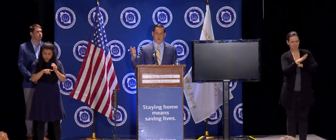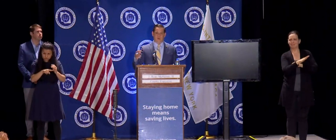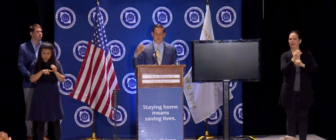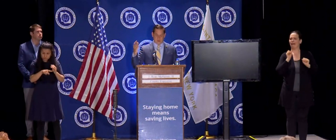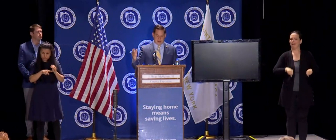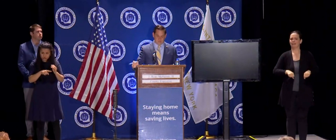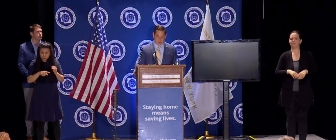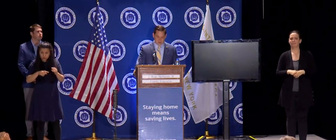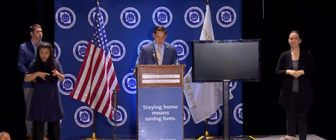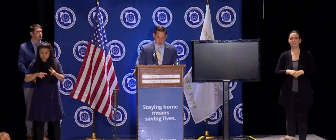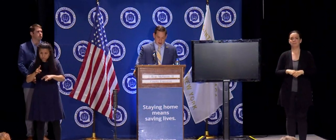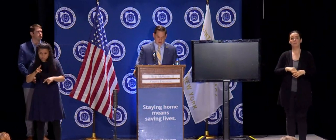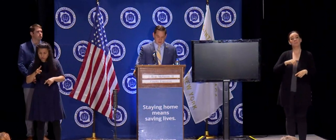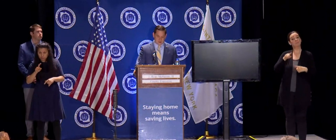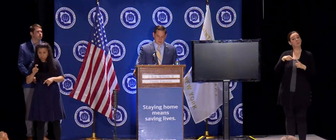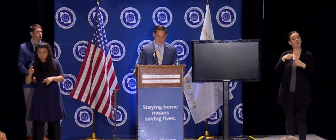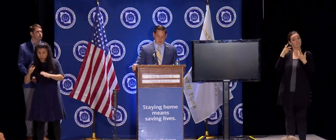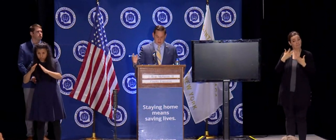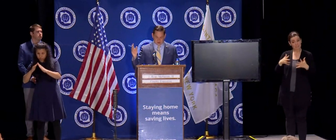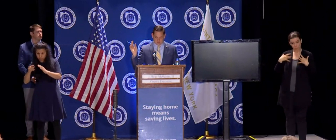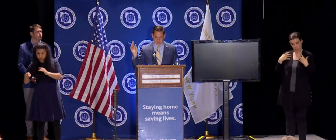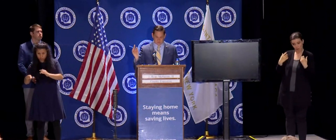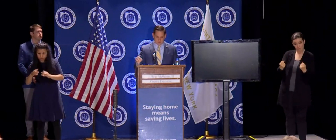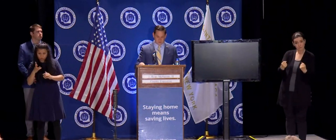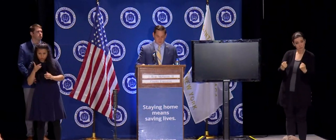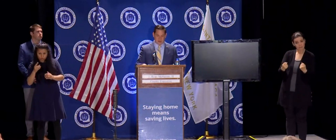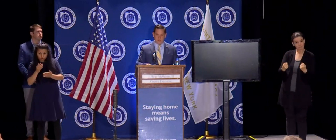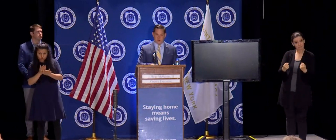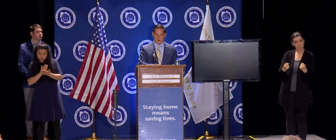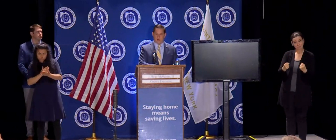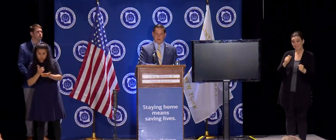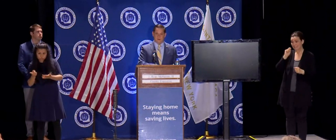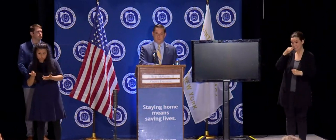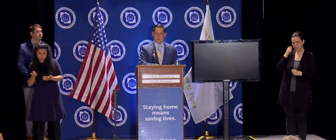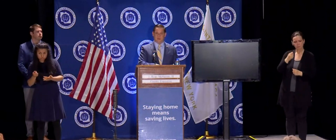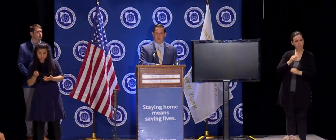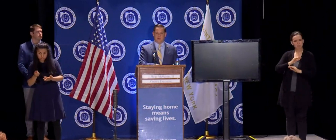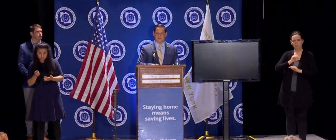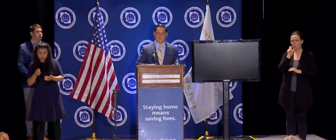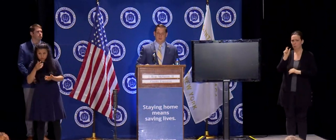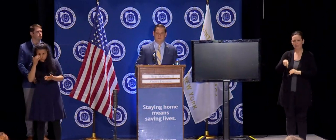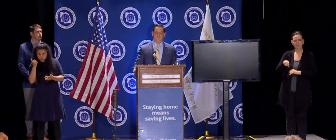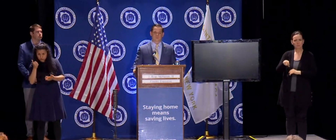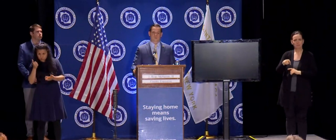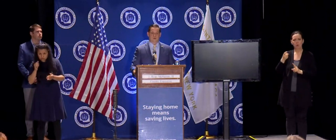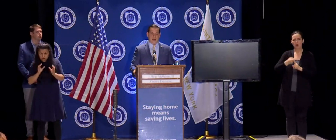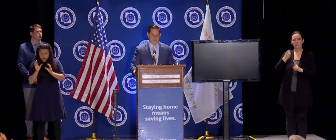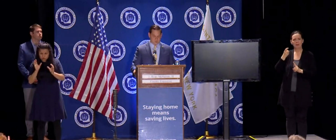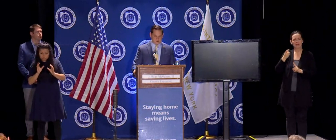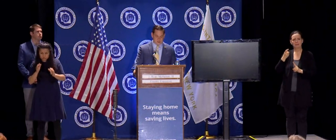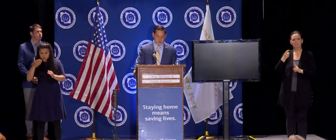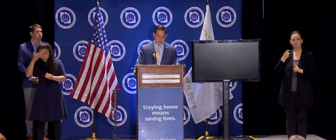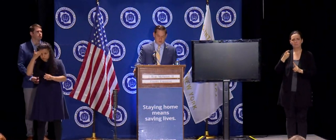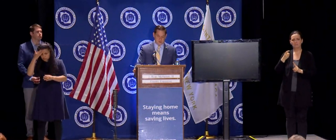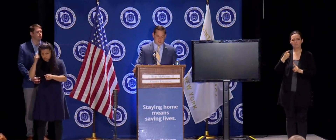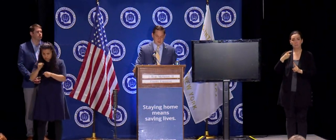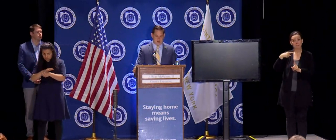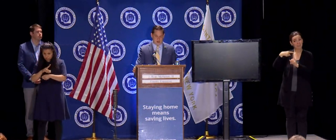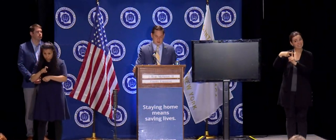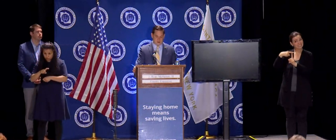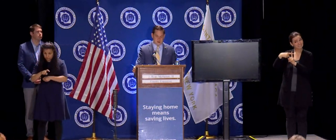we got to work through that. But on the mayor hears me on these calls about the grading system, the